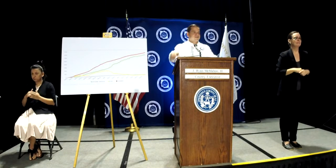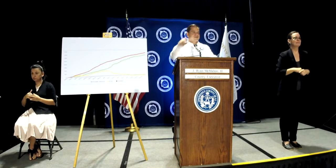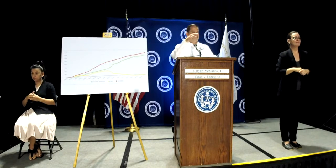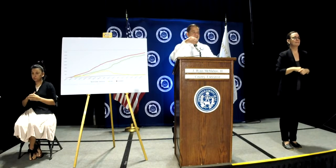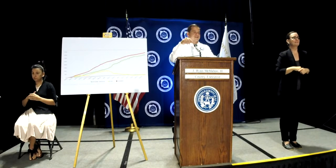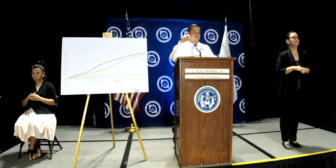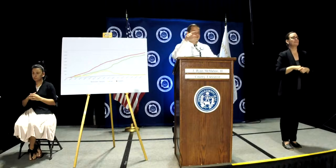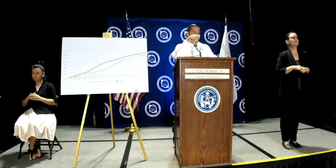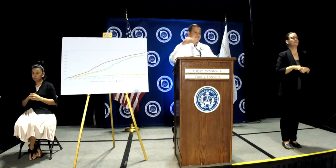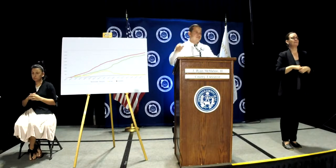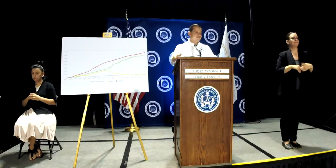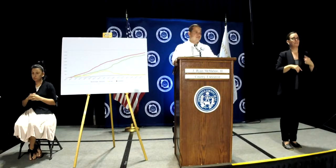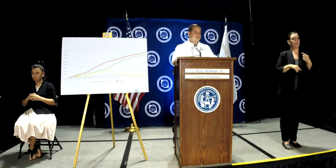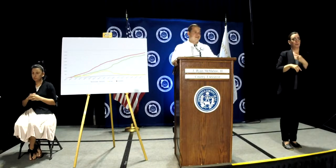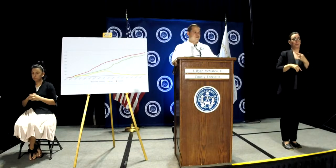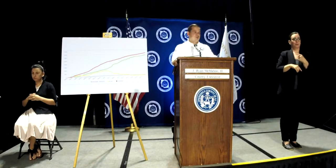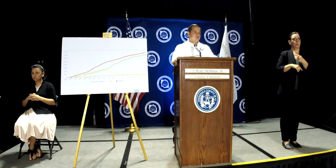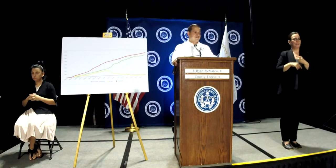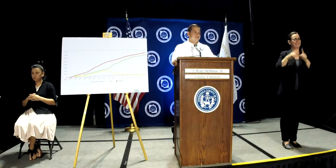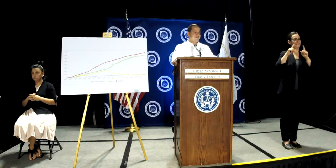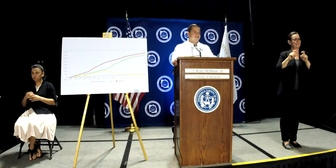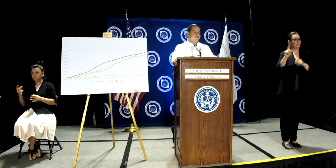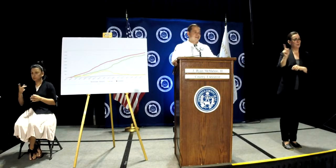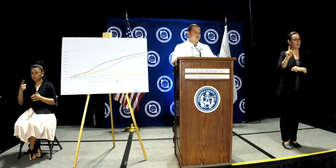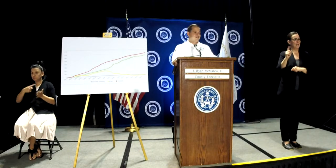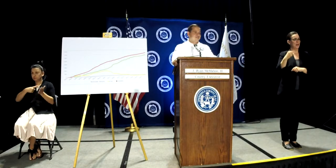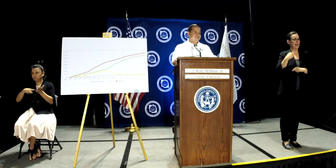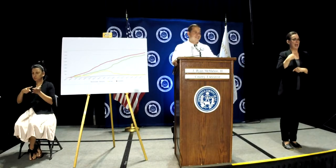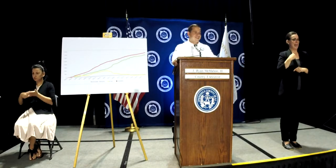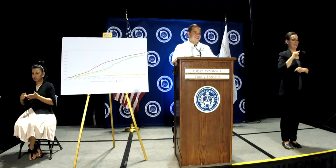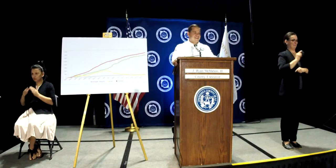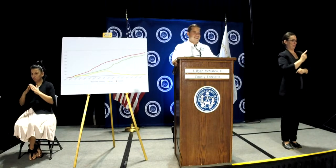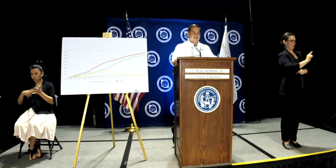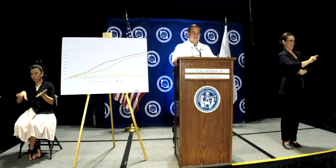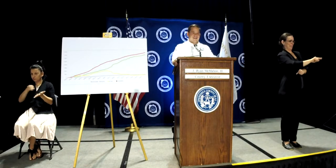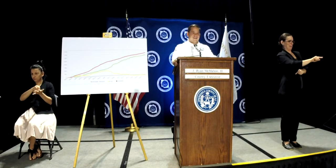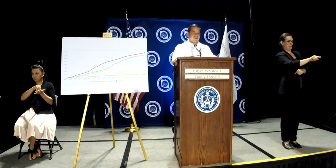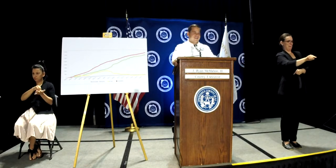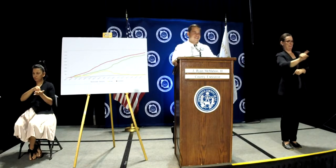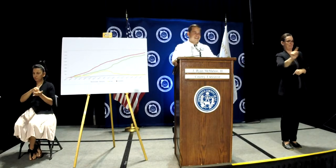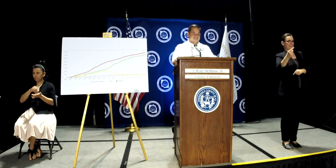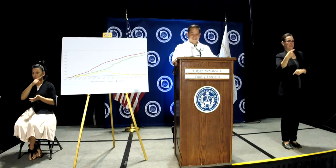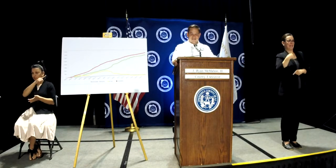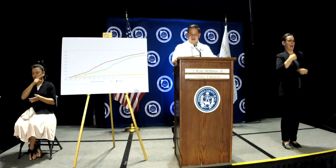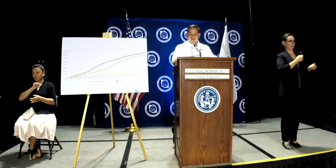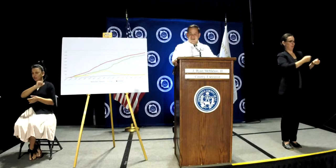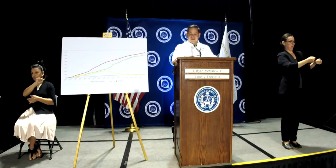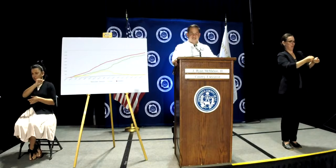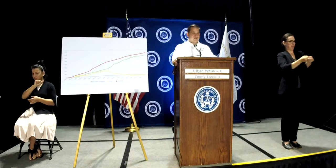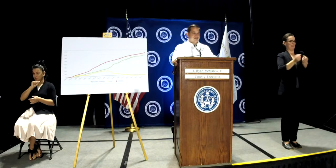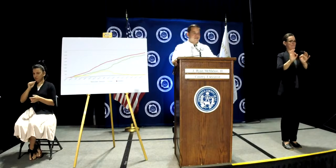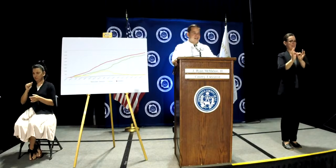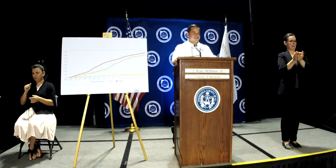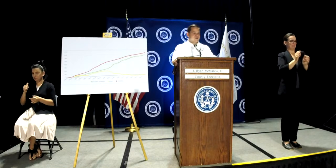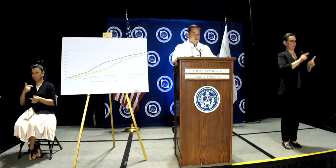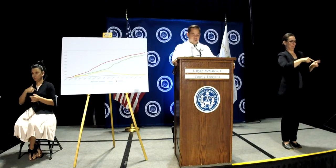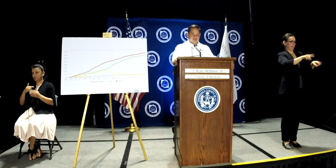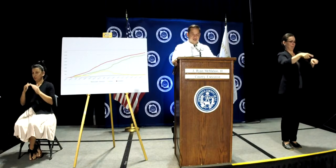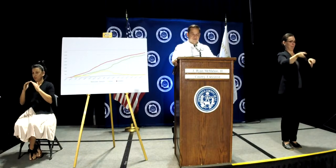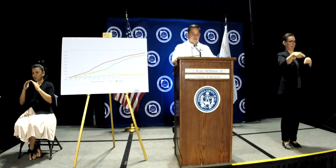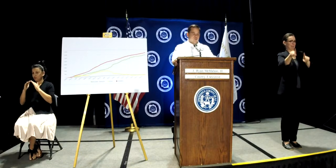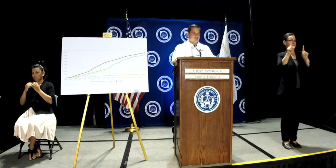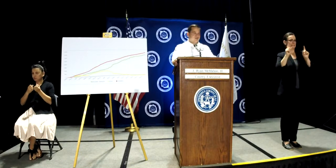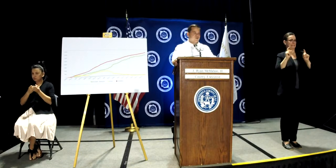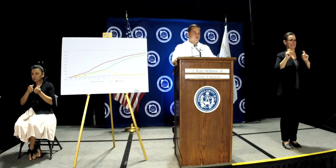before you're up. Exactly. They're very supportive of their county executive, and they are all getting tested. Now, the saliva test is one,